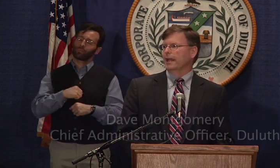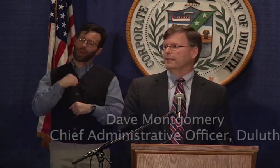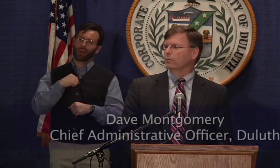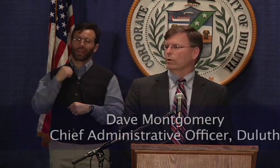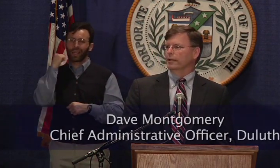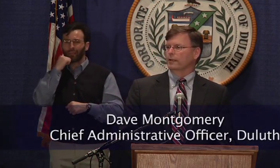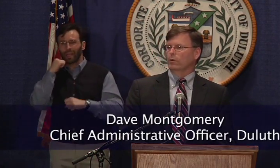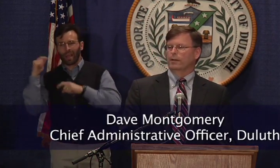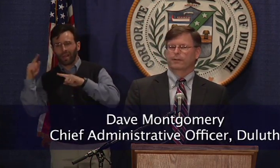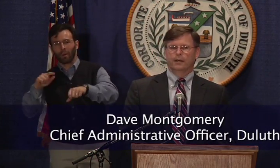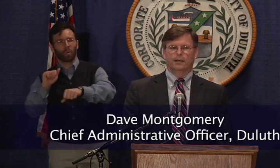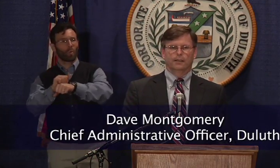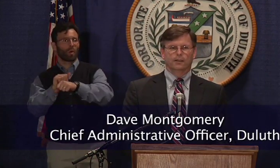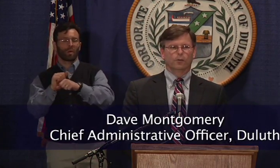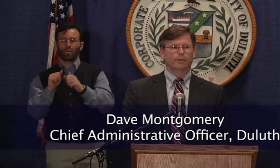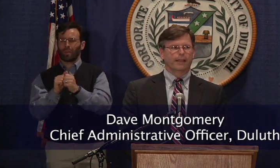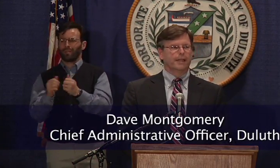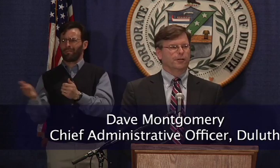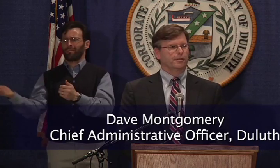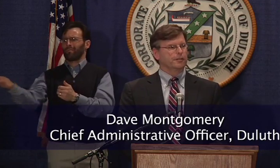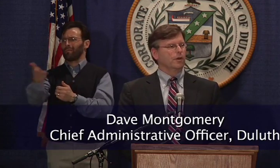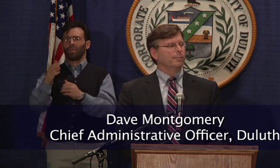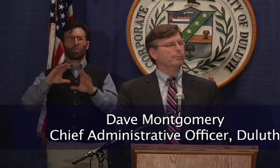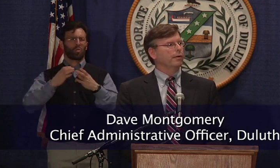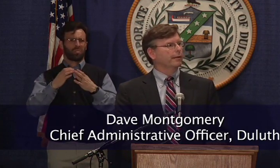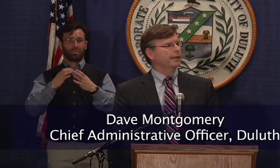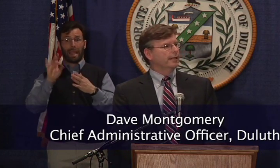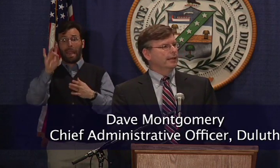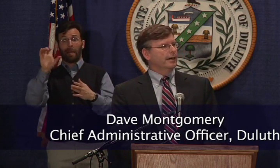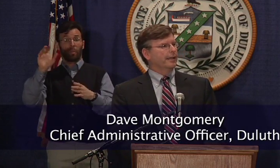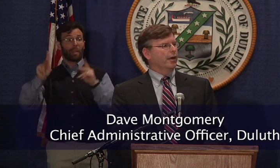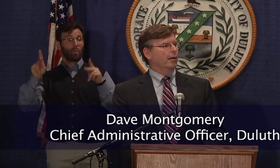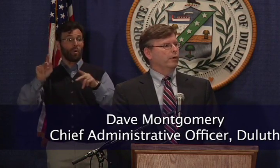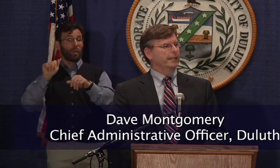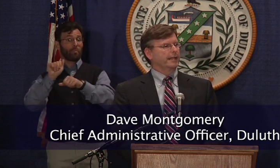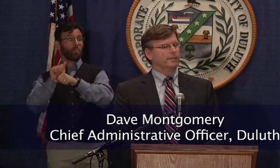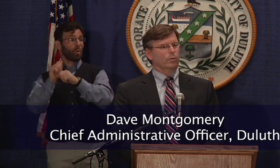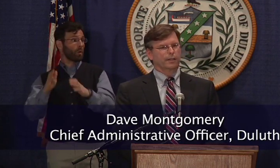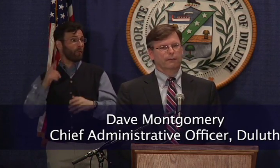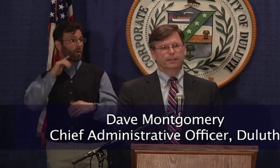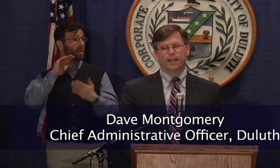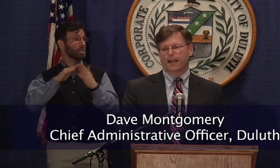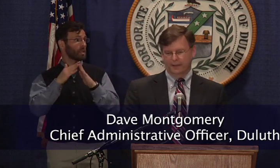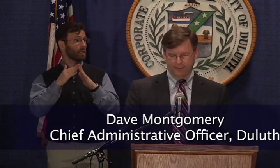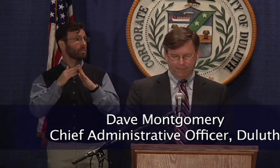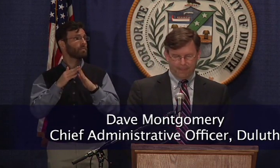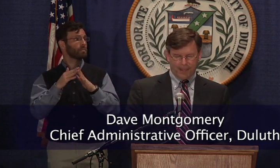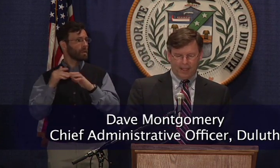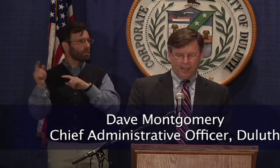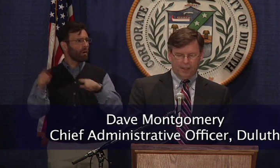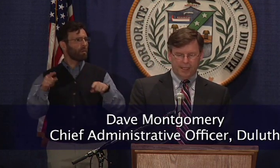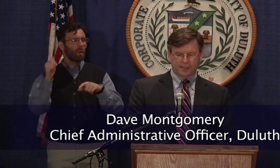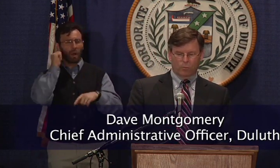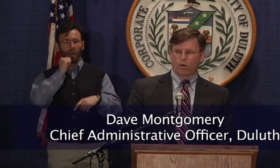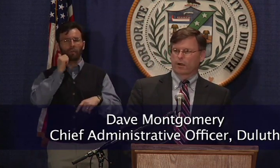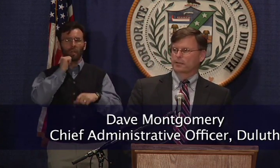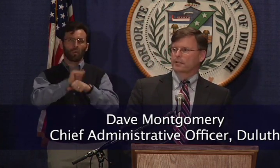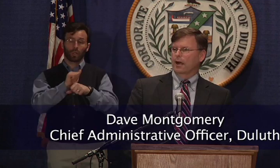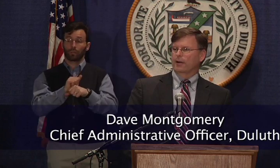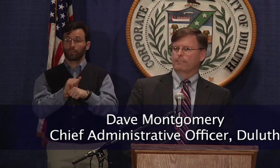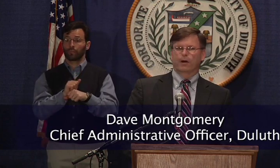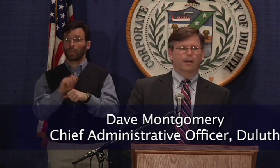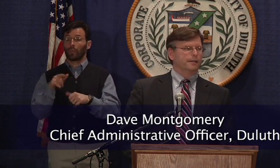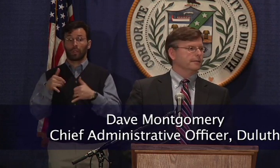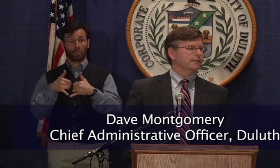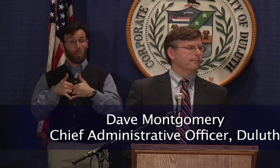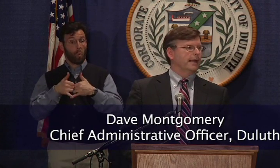every day working with a group of 800 or so people that all bring that to work every day. These awards